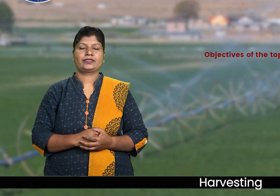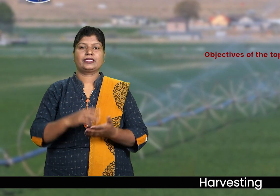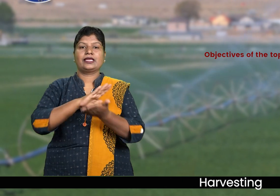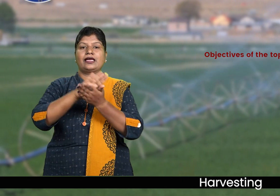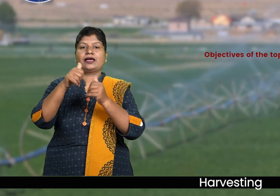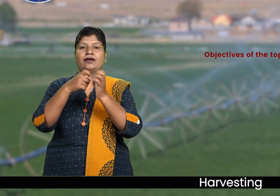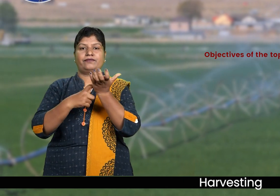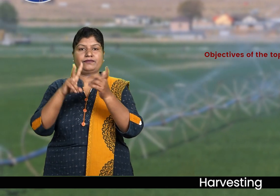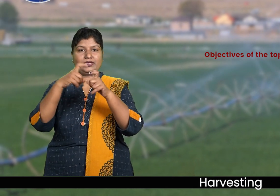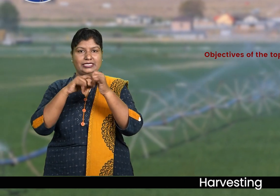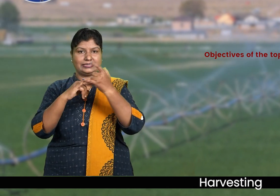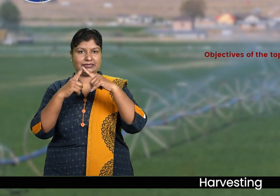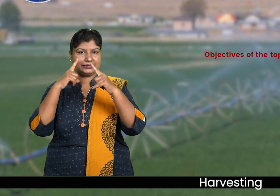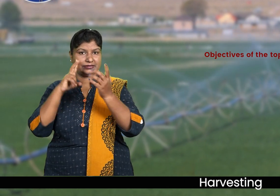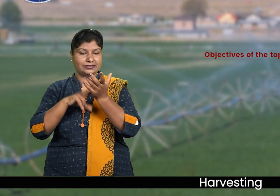harvesting,